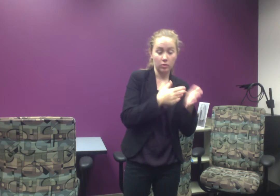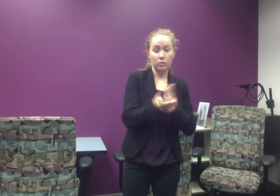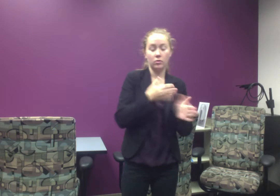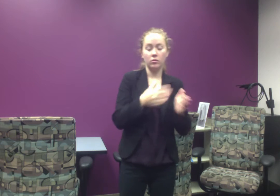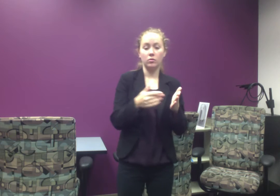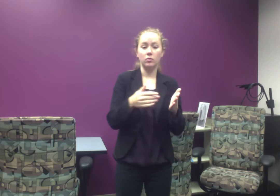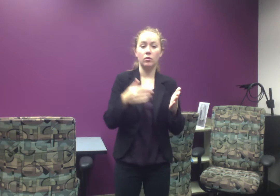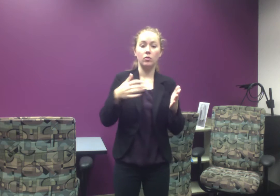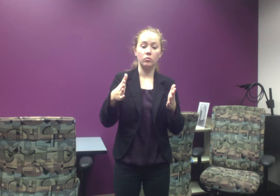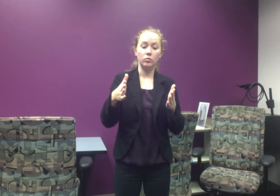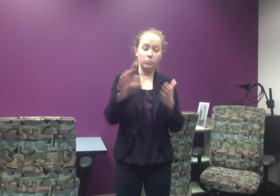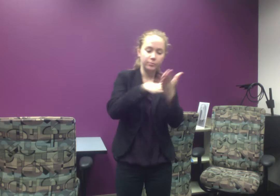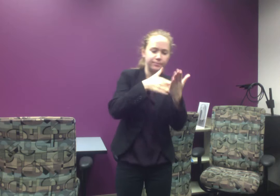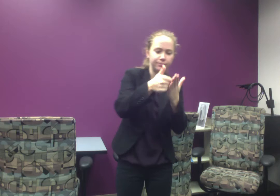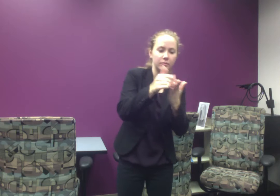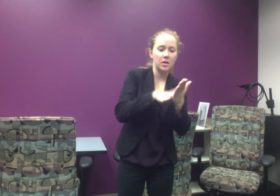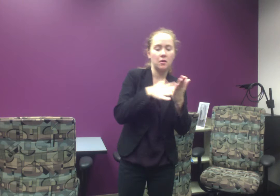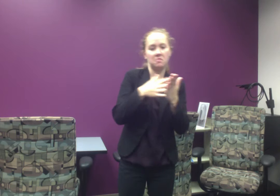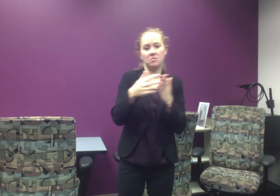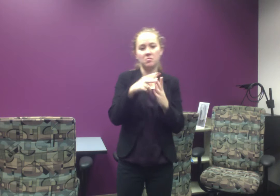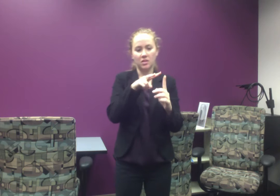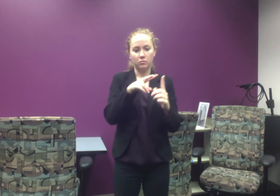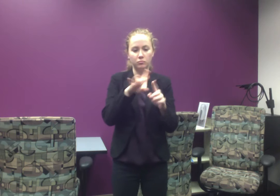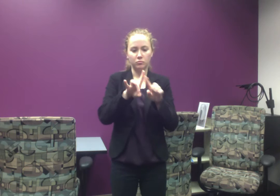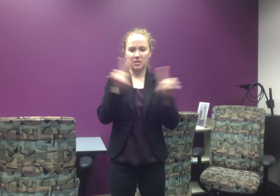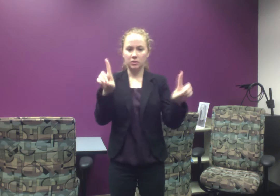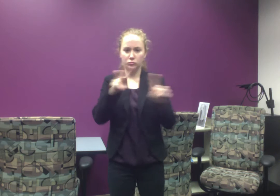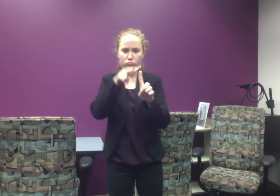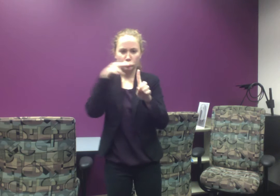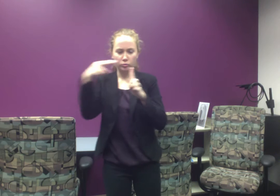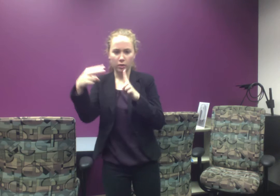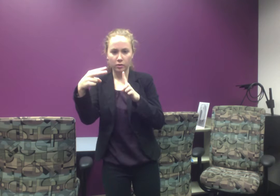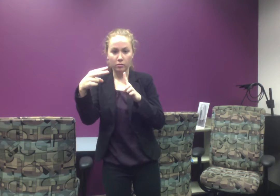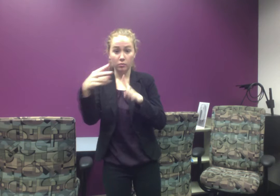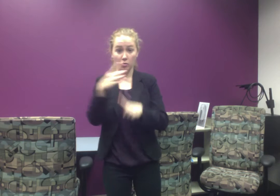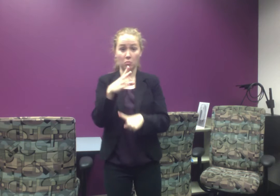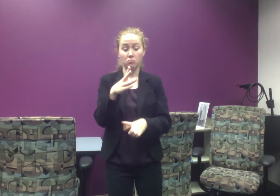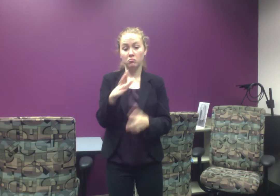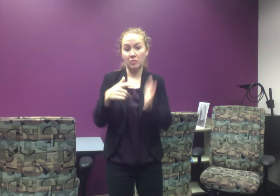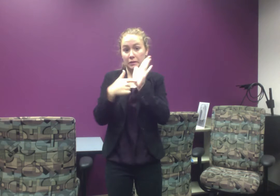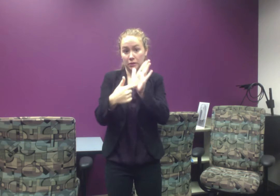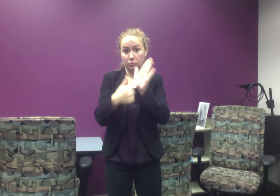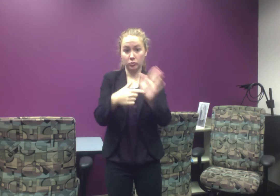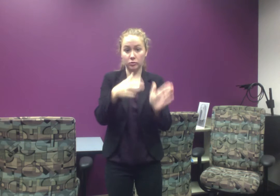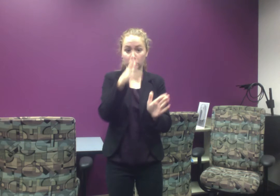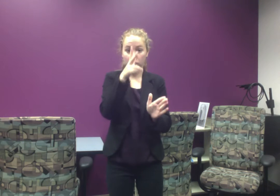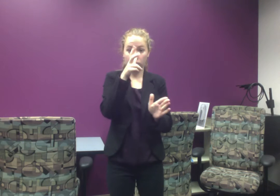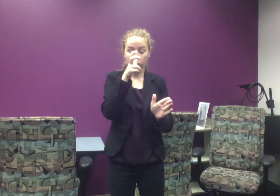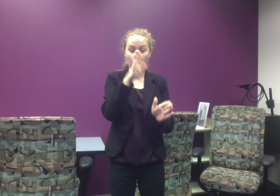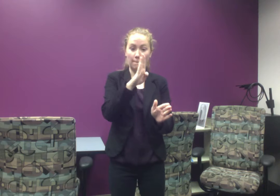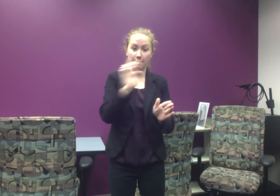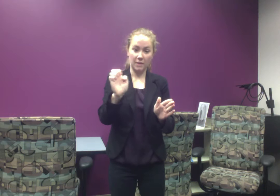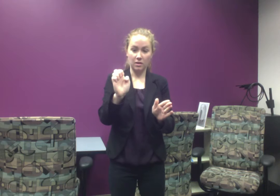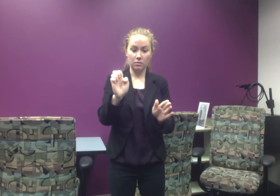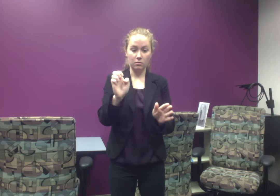the flower and everything to the bee would look giant. And that's what she would do to her flower painting. She would take